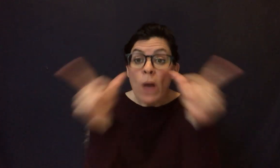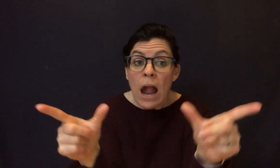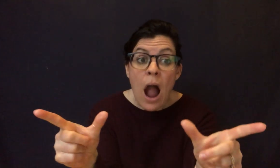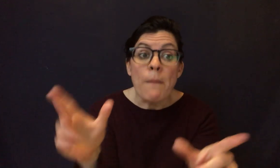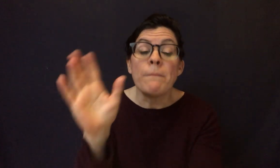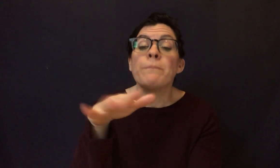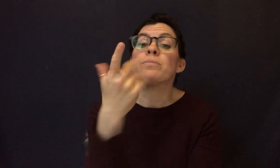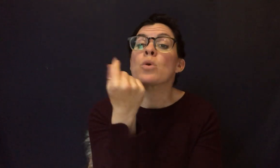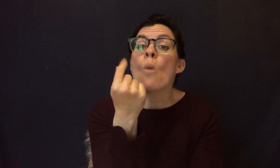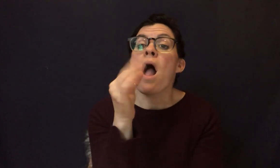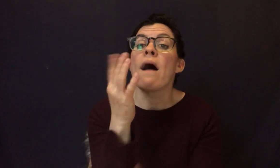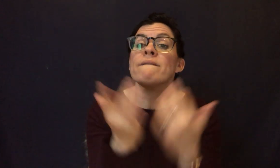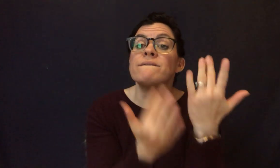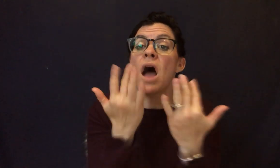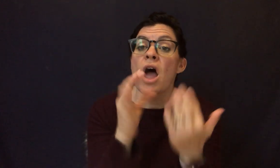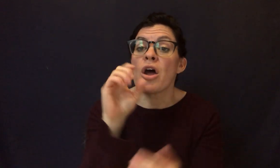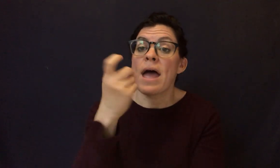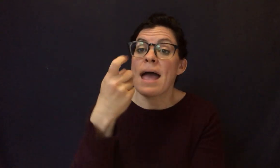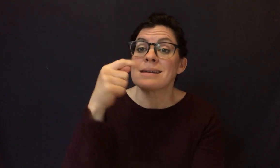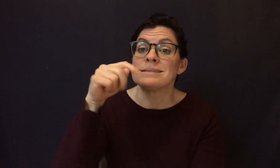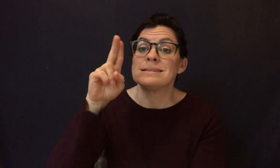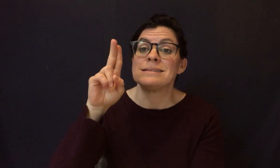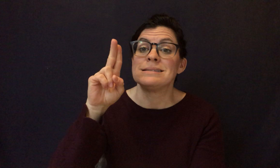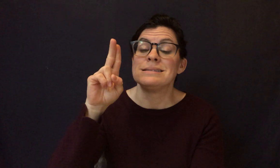I don't know. I gotta look it up. Look it up. Come on, I'm waiting.